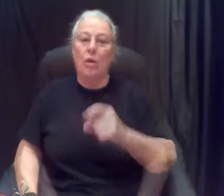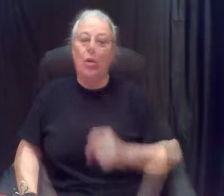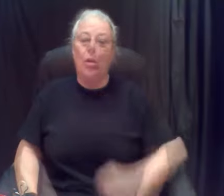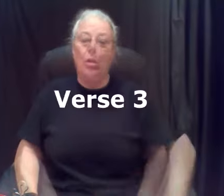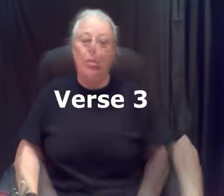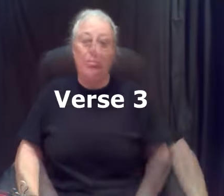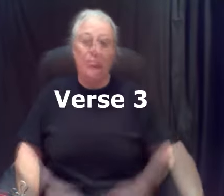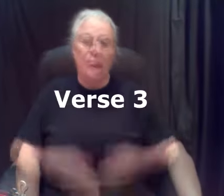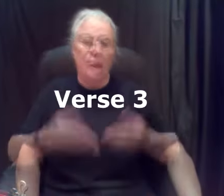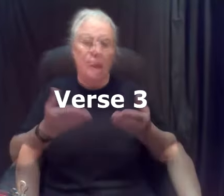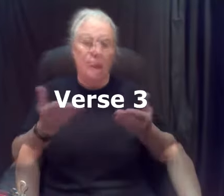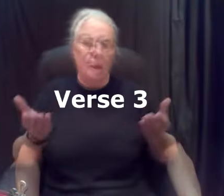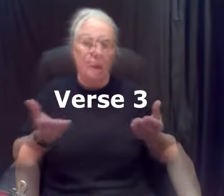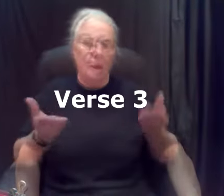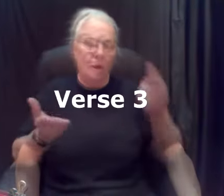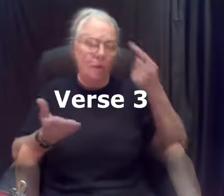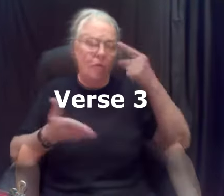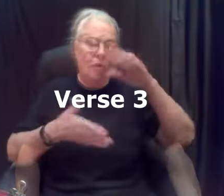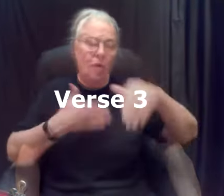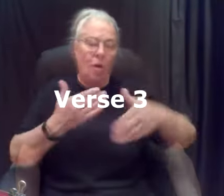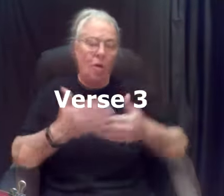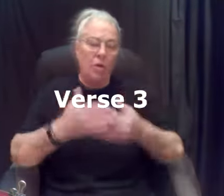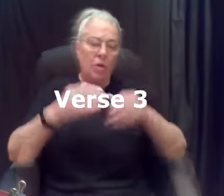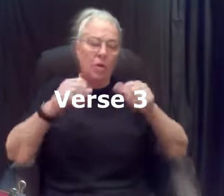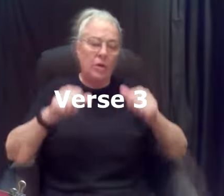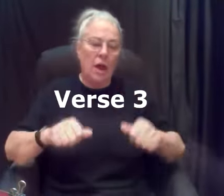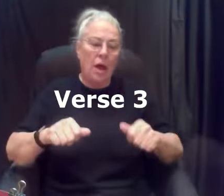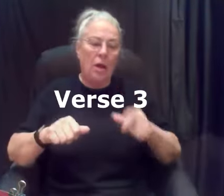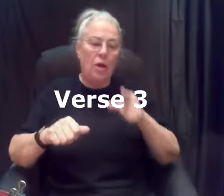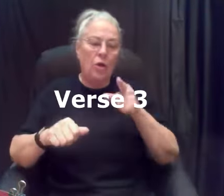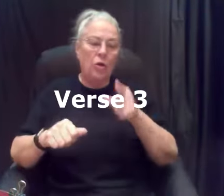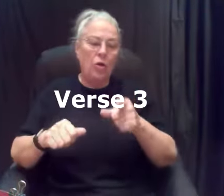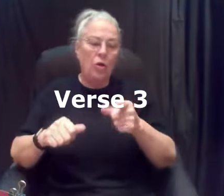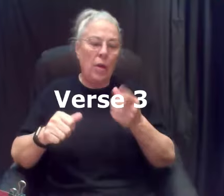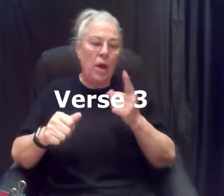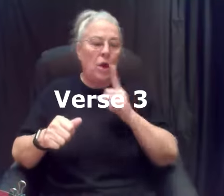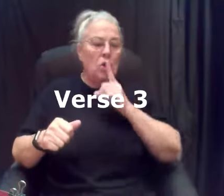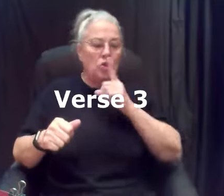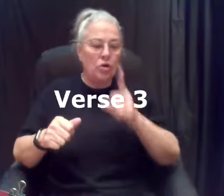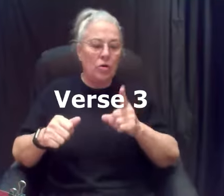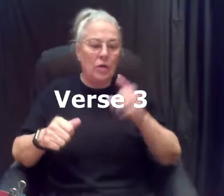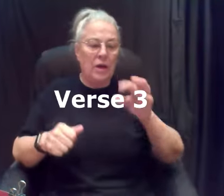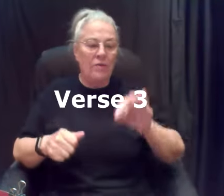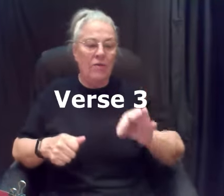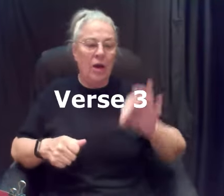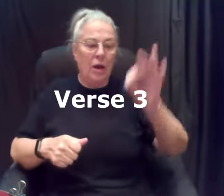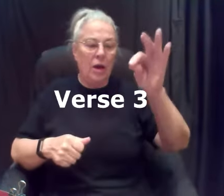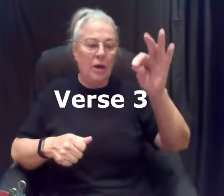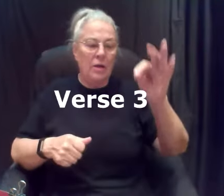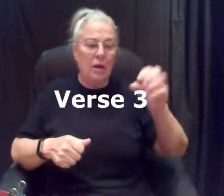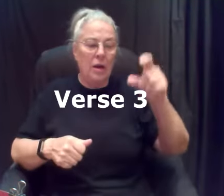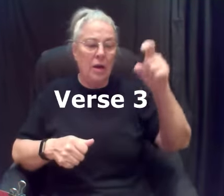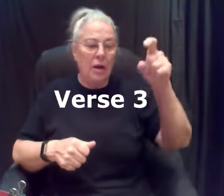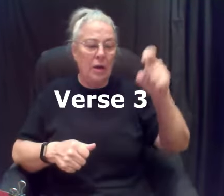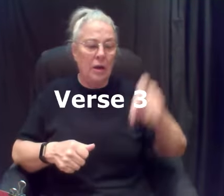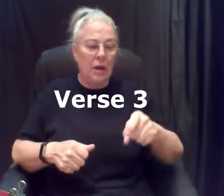are. Here for all your talent you may surely find a